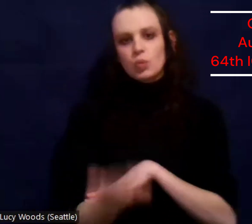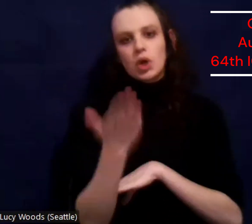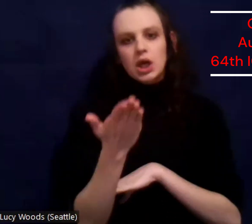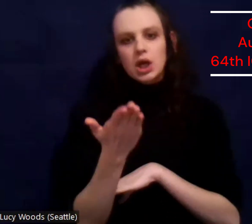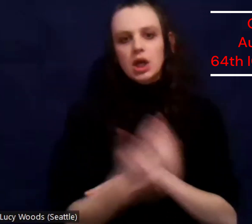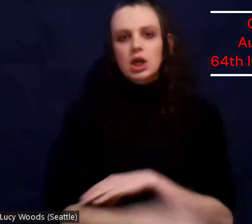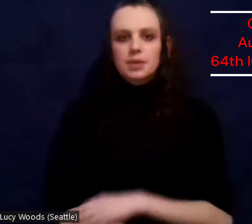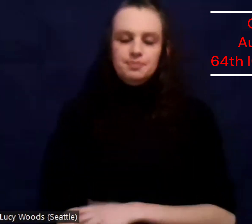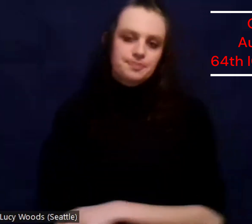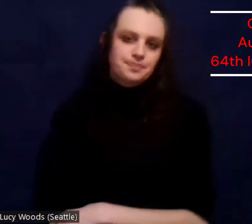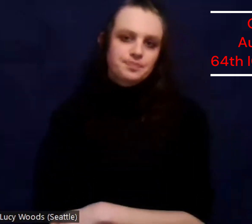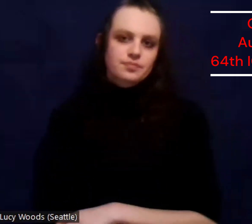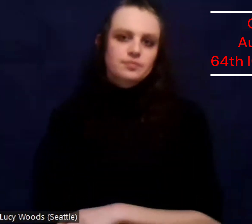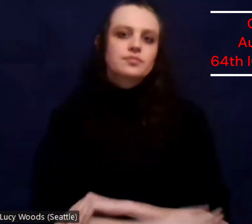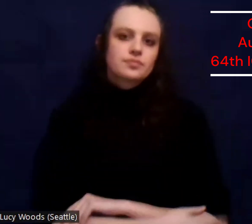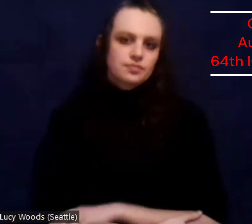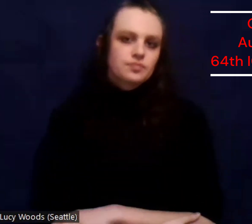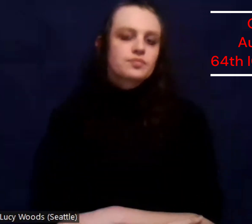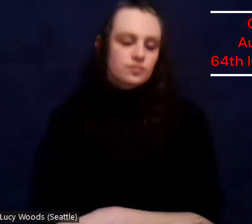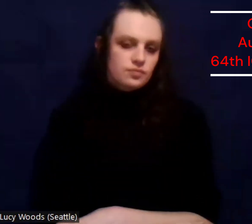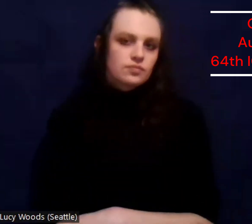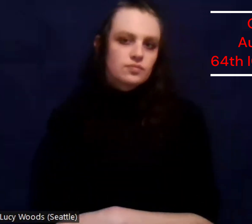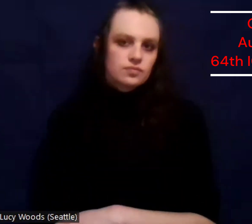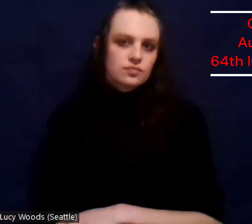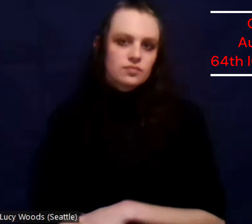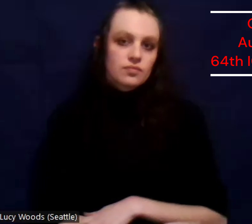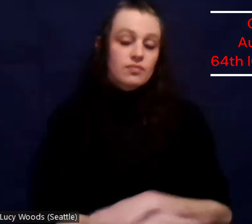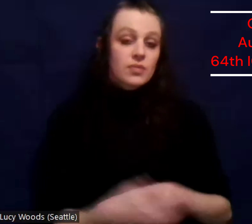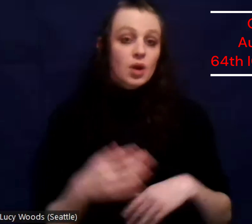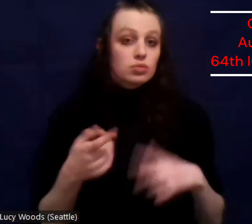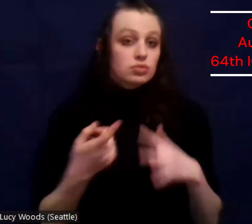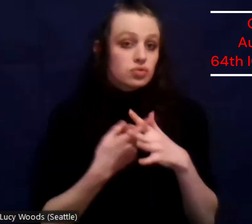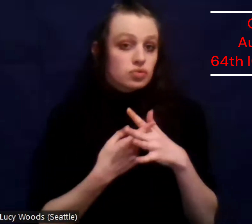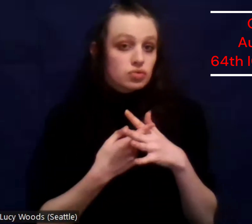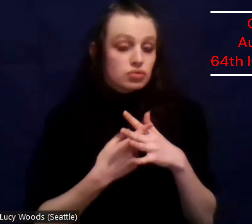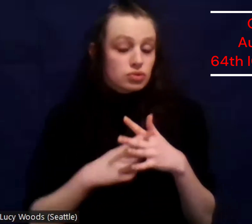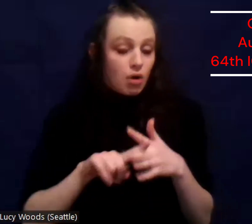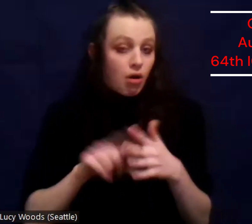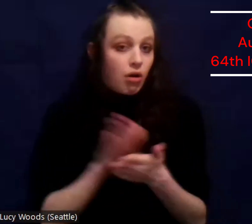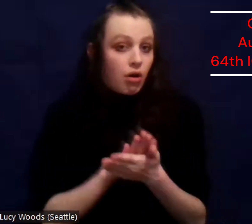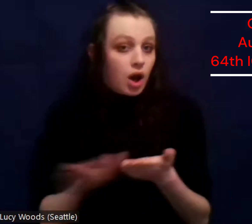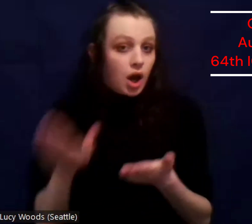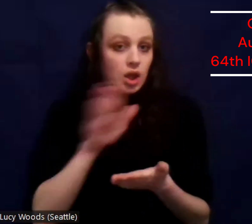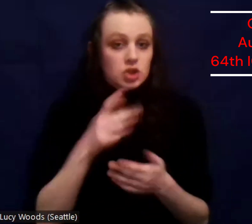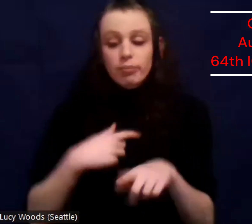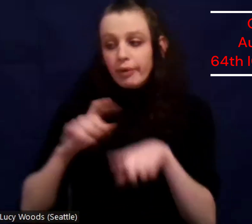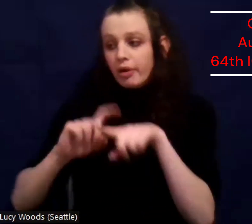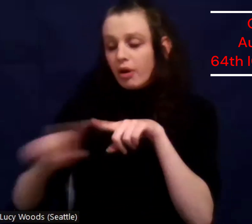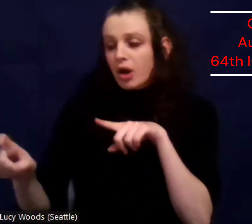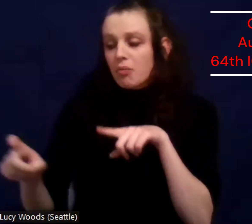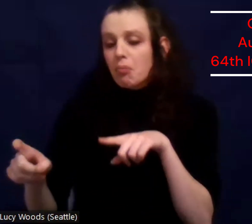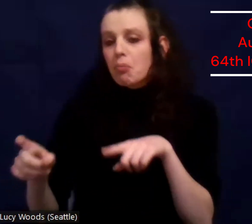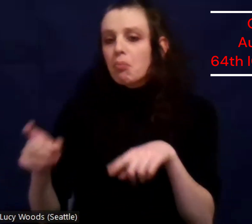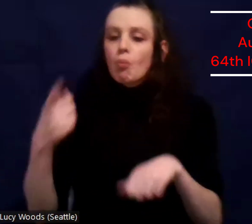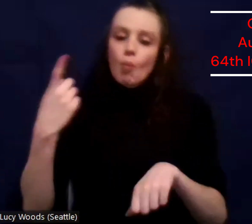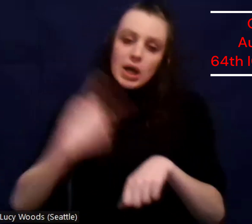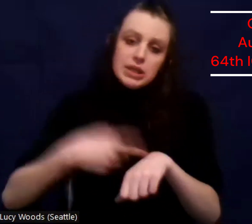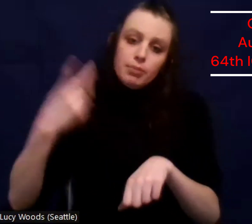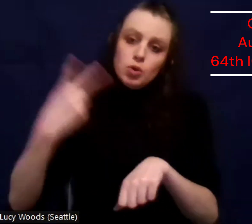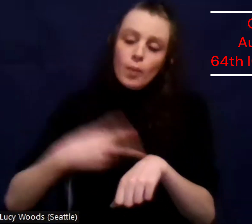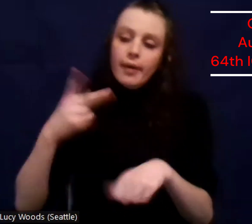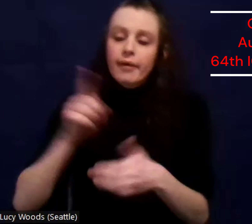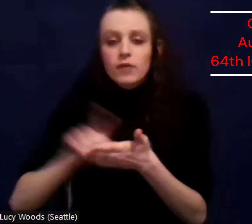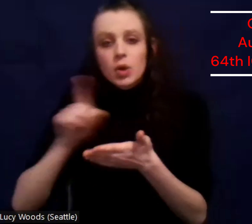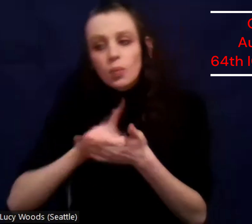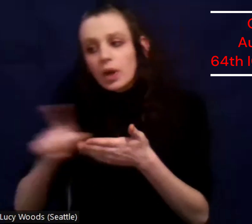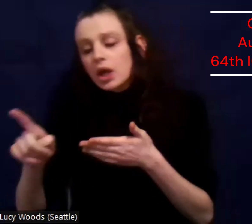And and and so at the beginning of college, I would call him at least once or twice a week, check in on him, see how you're